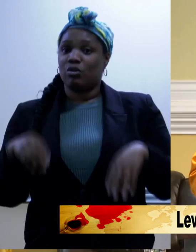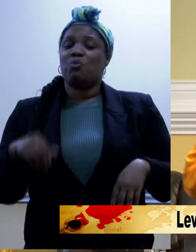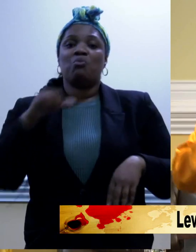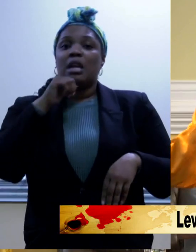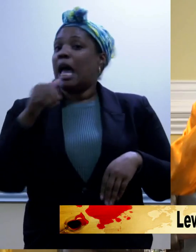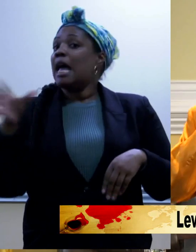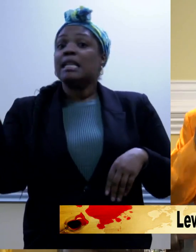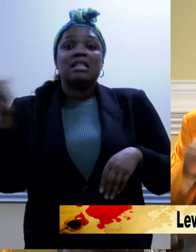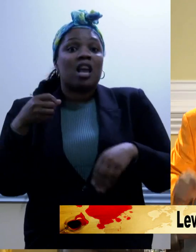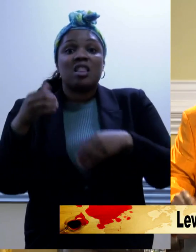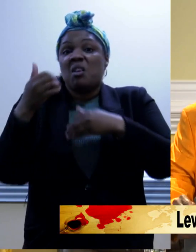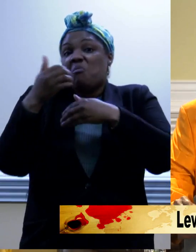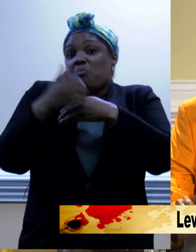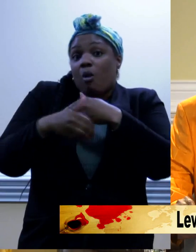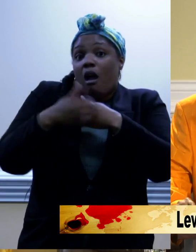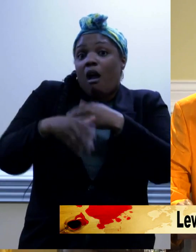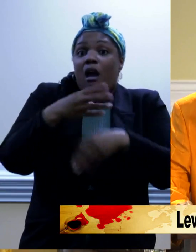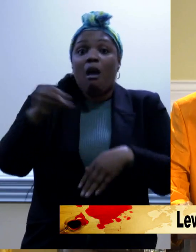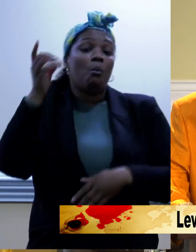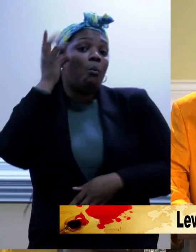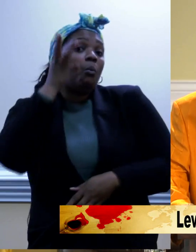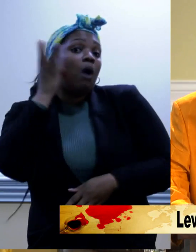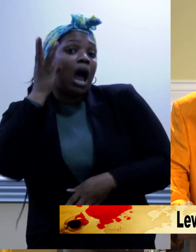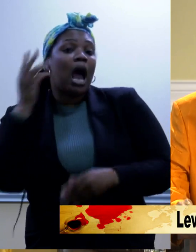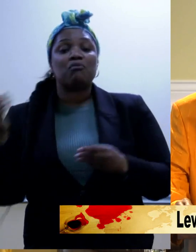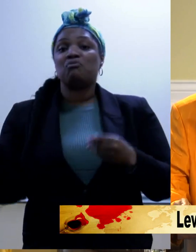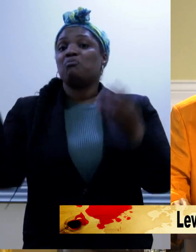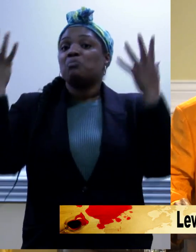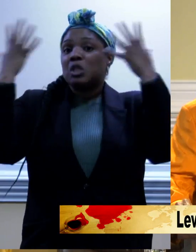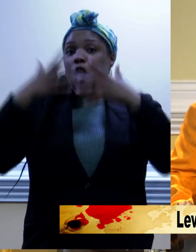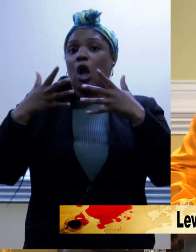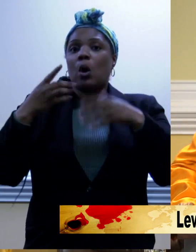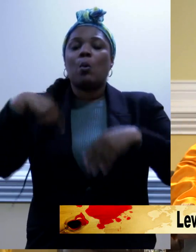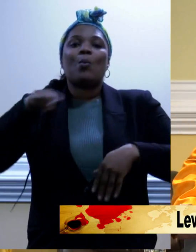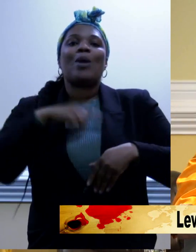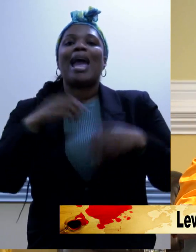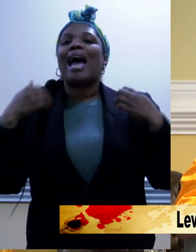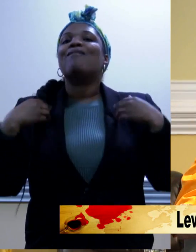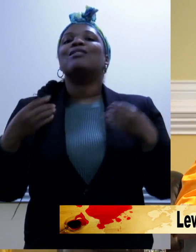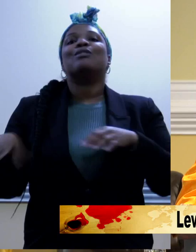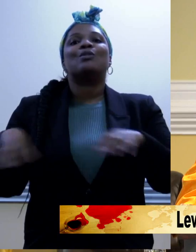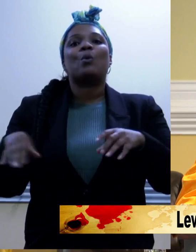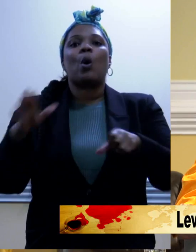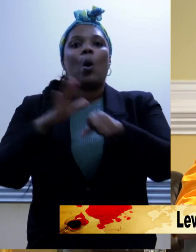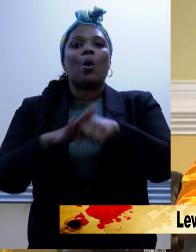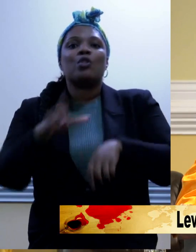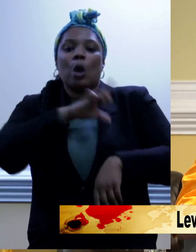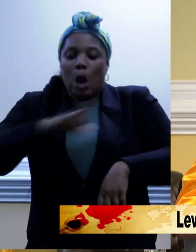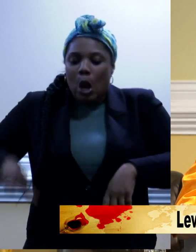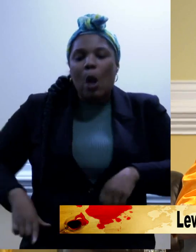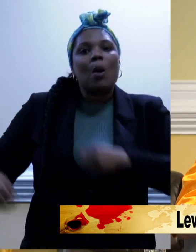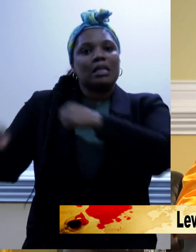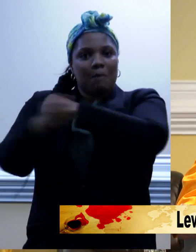bread and wine until it get dark. Because we have to do that on the Passover.